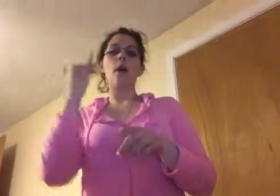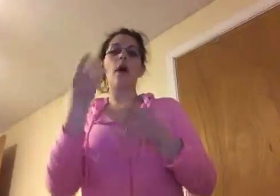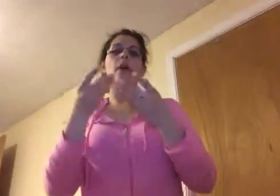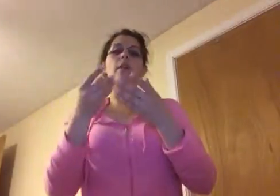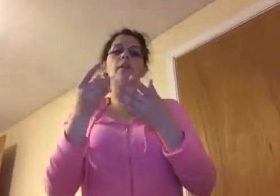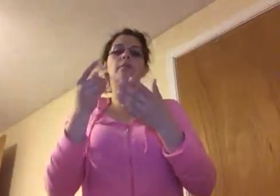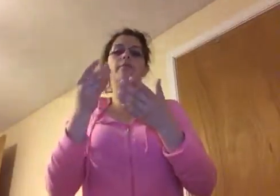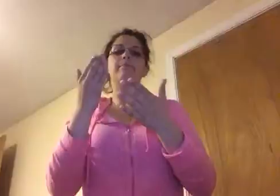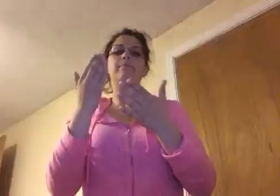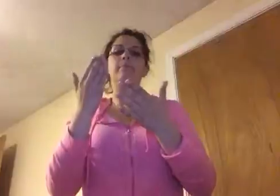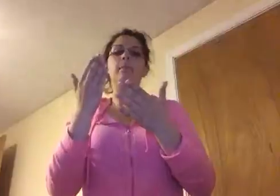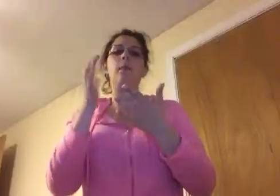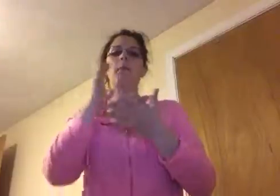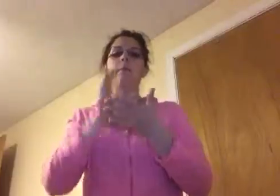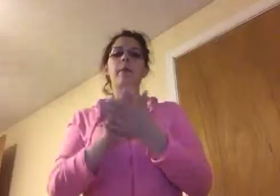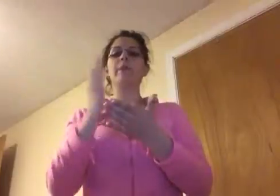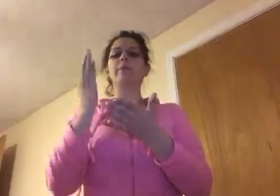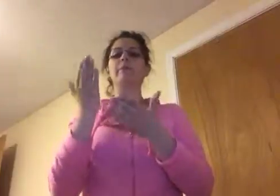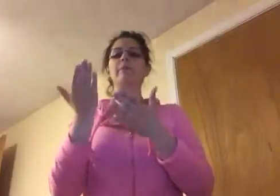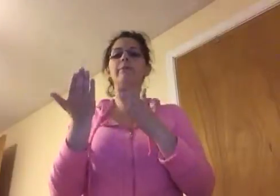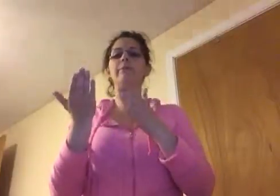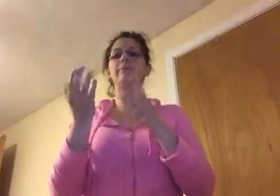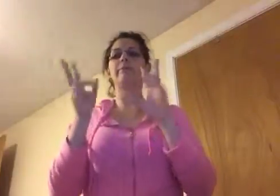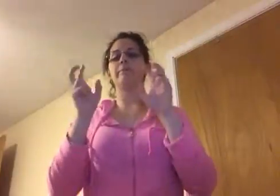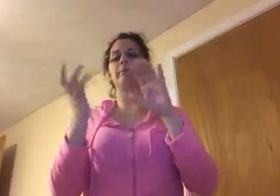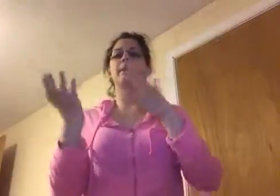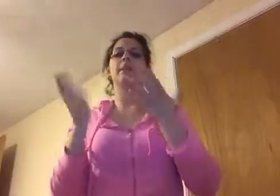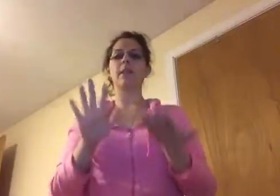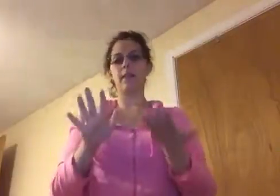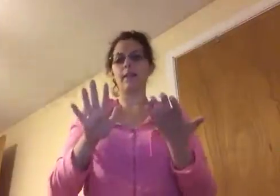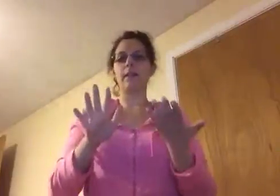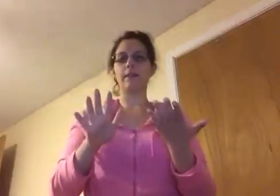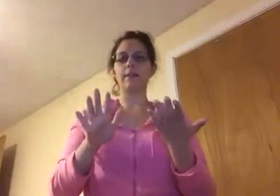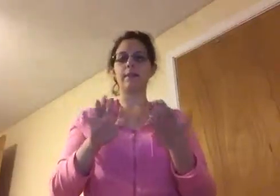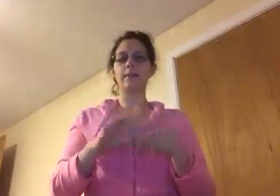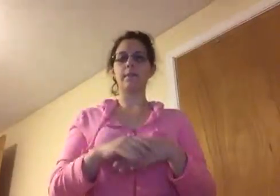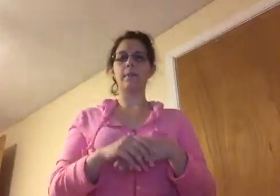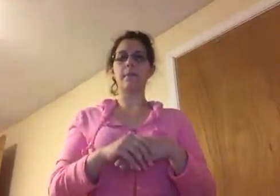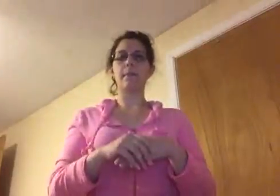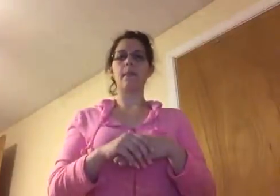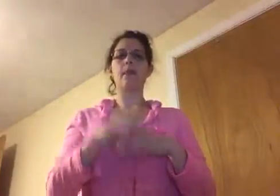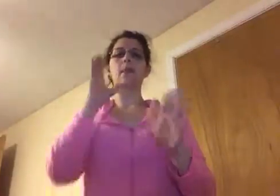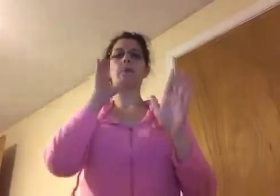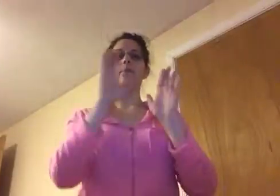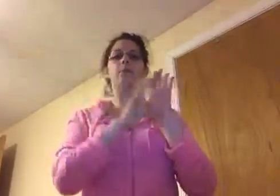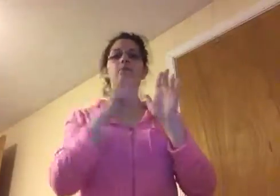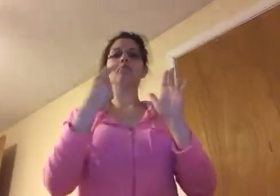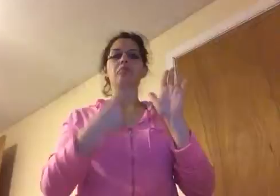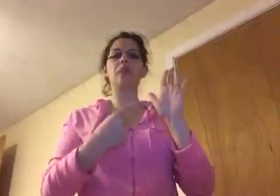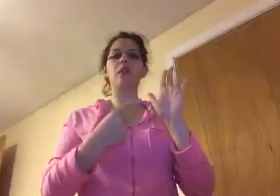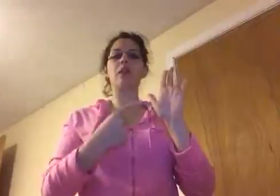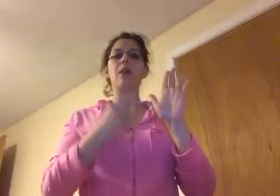Henry VIII's 6th wife. And here he's got some marks on his bedpost, implying that she may